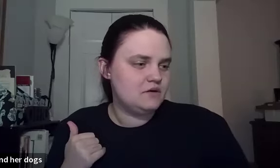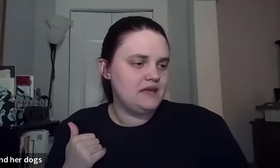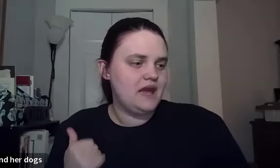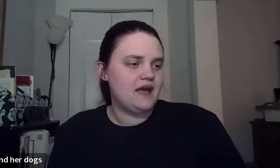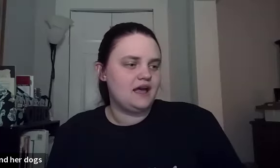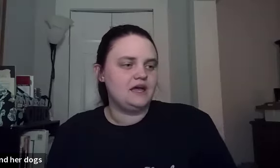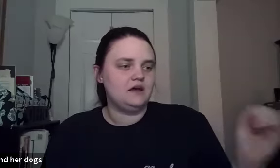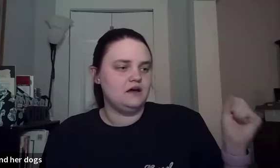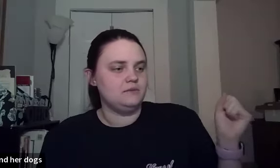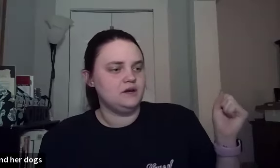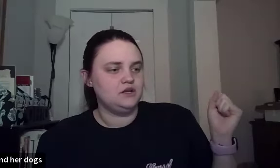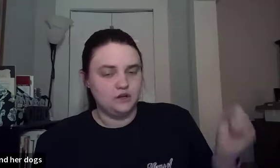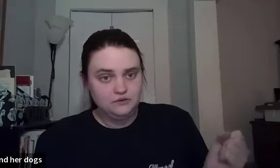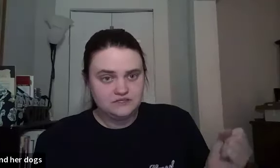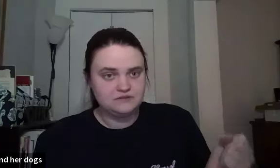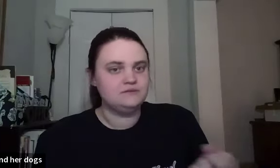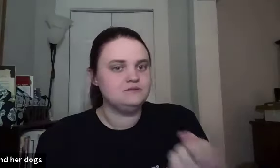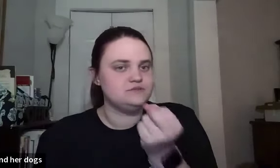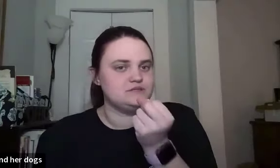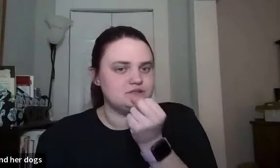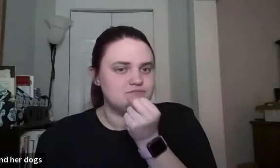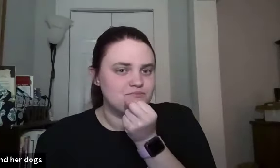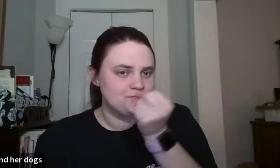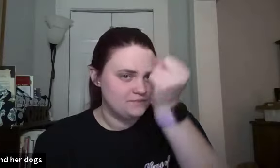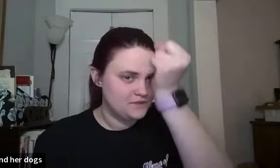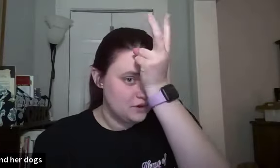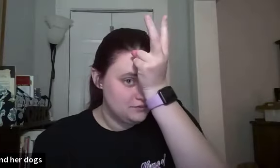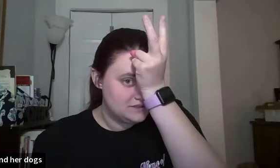we had goat, which was goat,